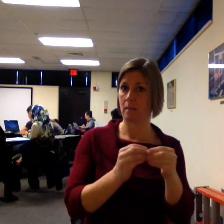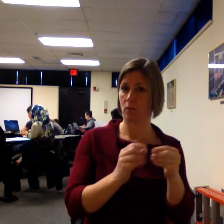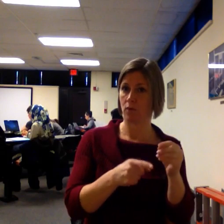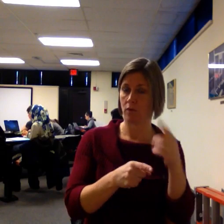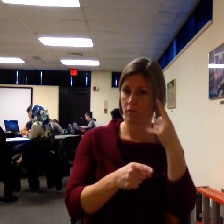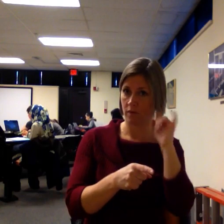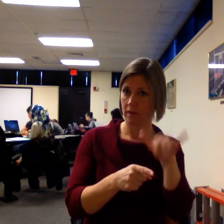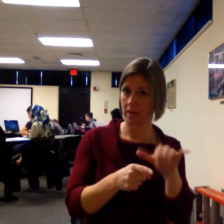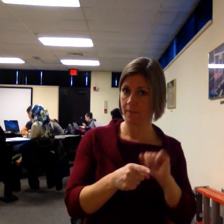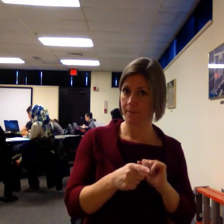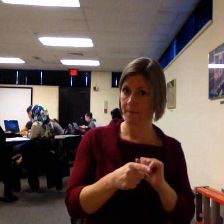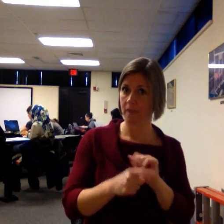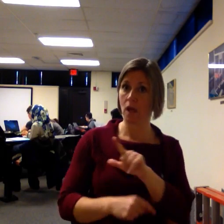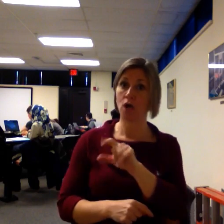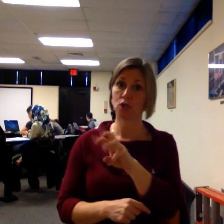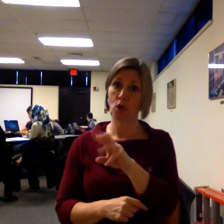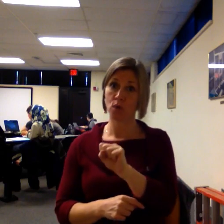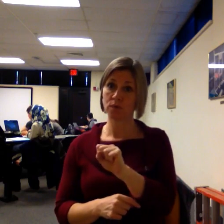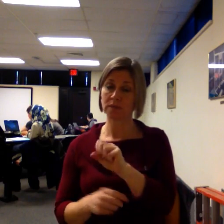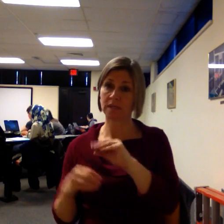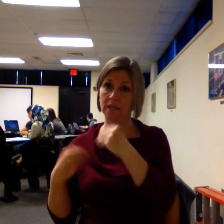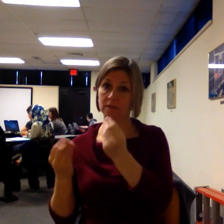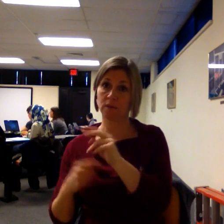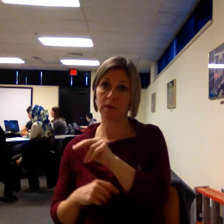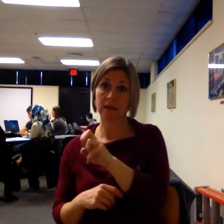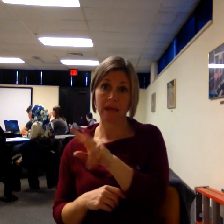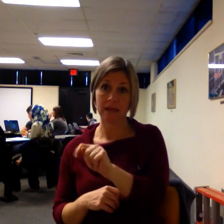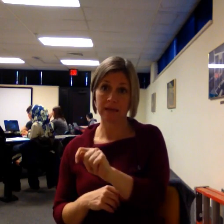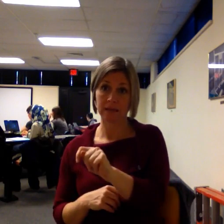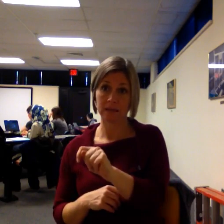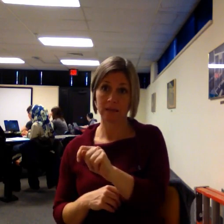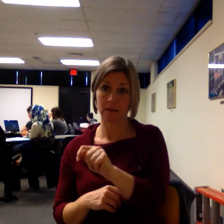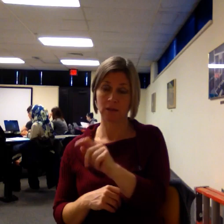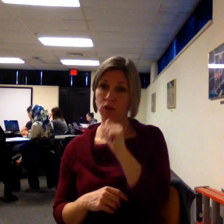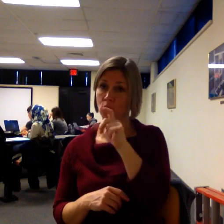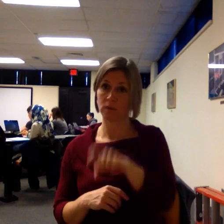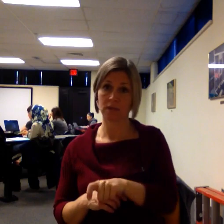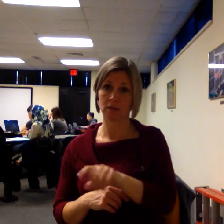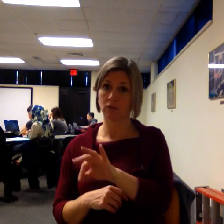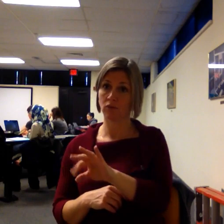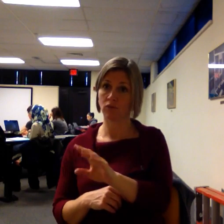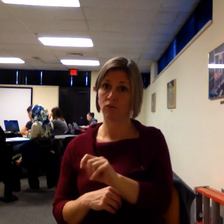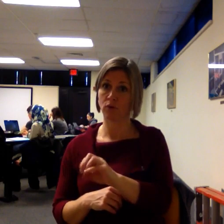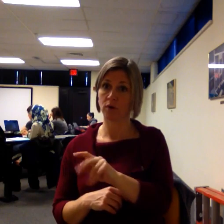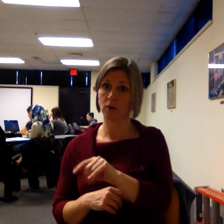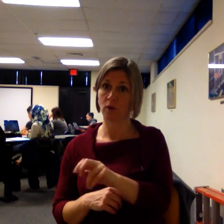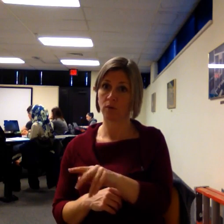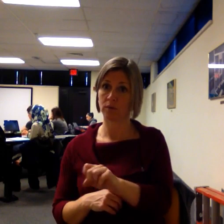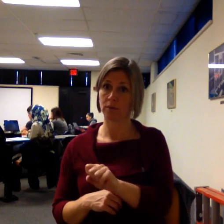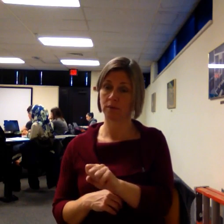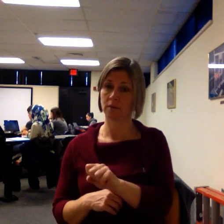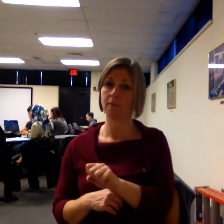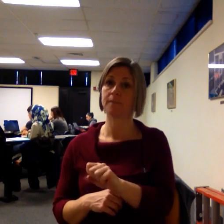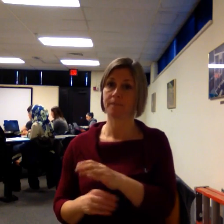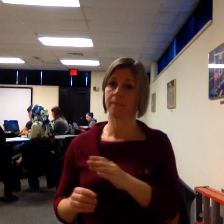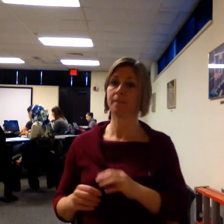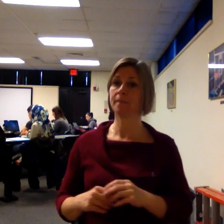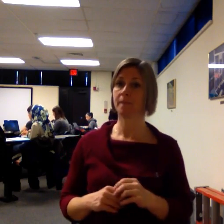Like I said, Lowe's gives you the net number. I'm not making you use the footnotes, so you can use the net number if you have Lowe's. If you have